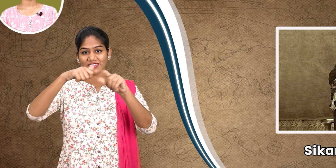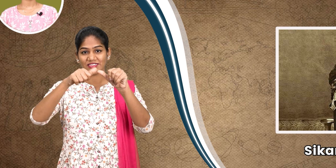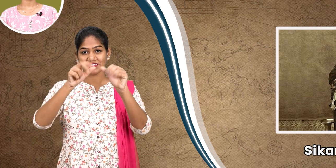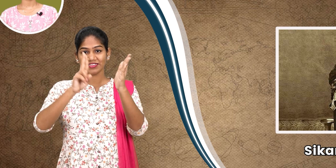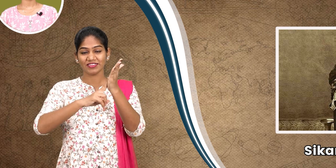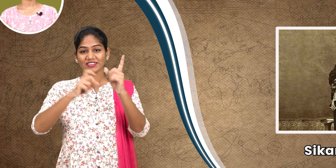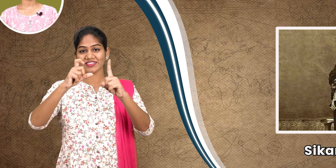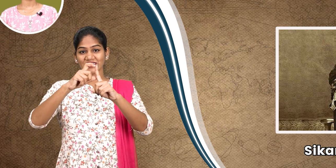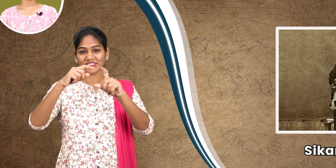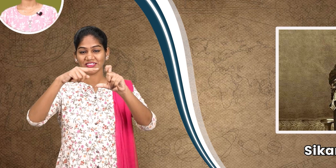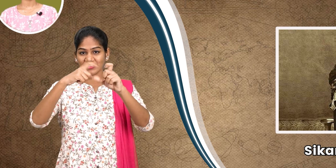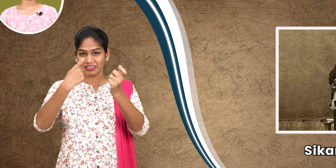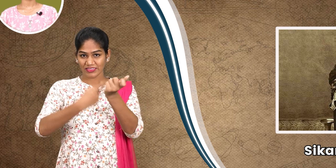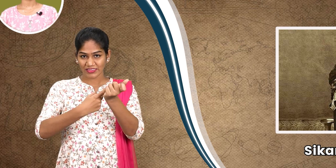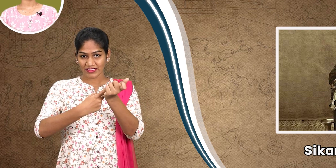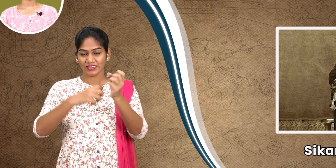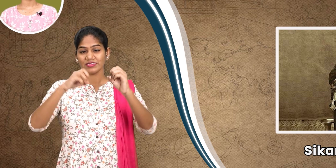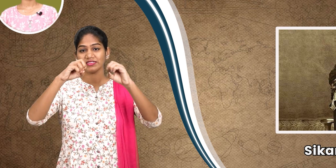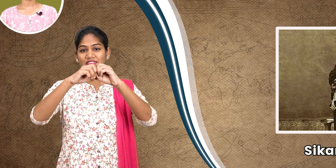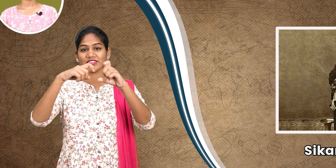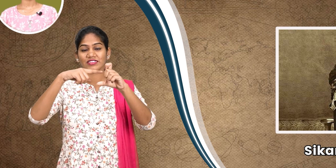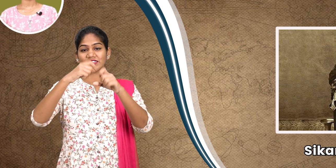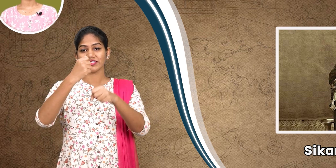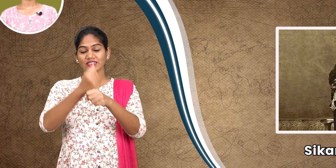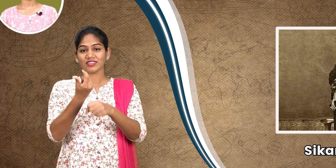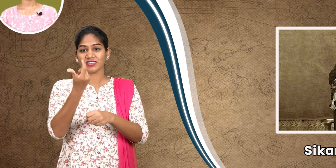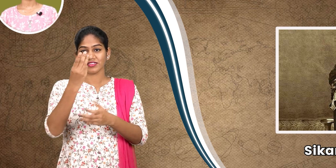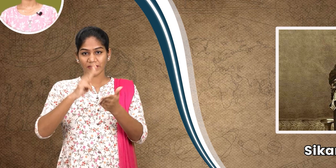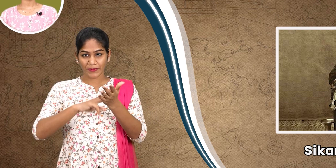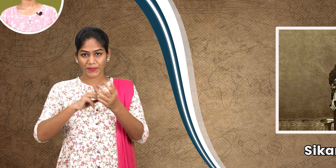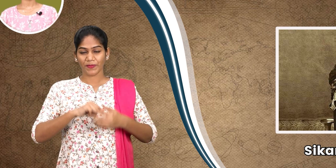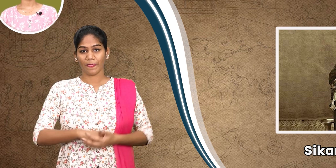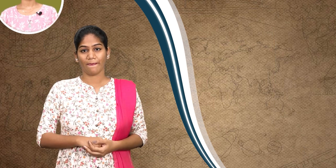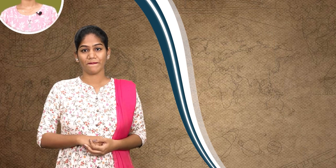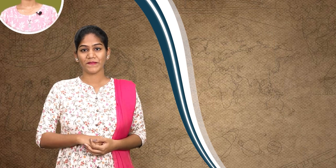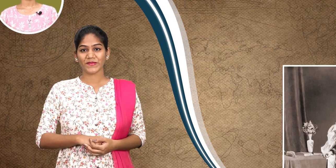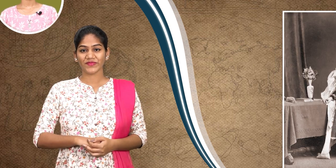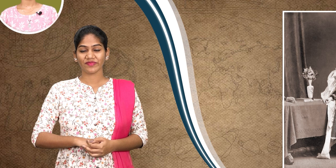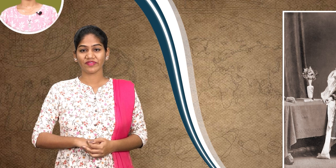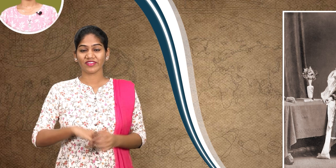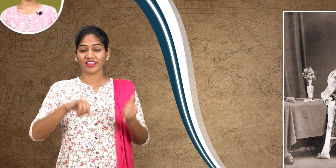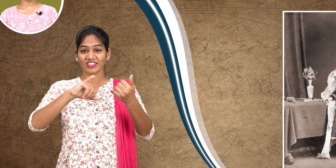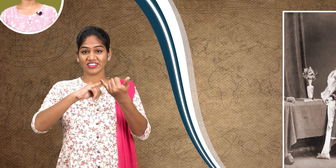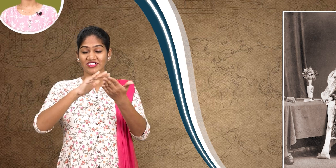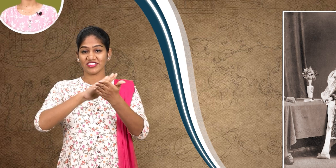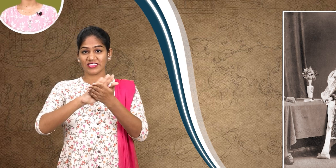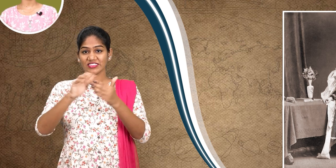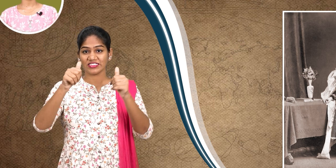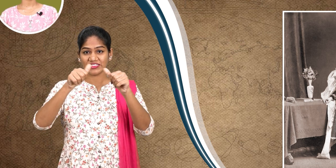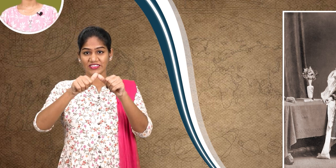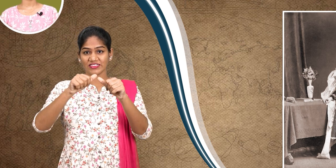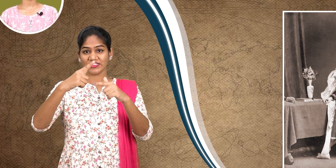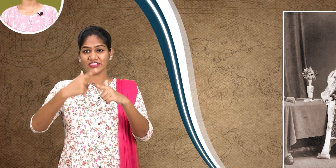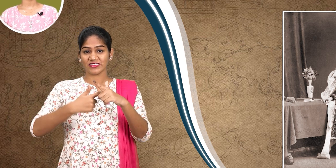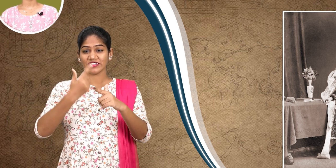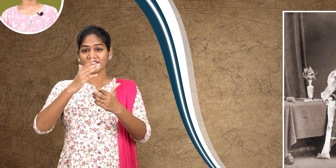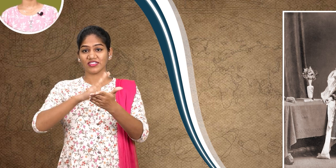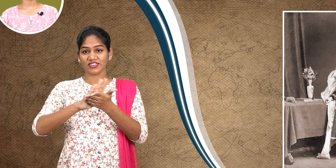Sikandar Shah Jahan Begum